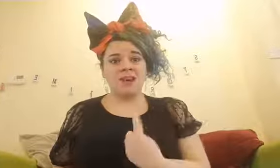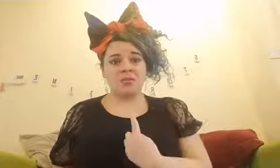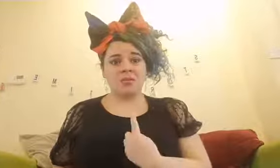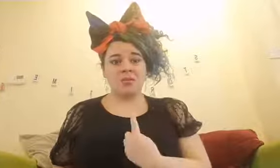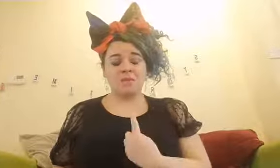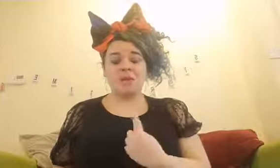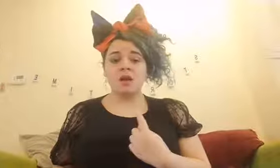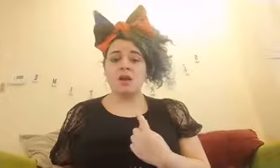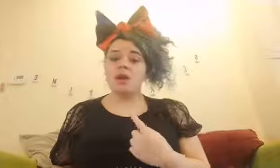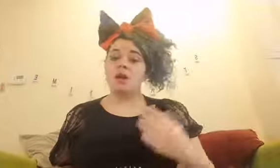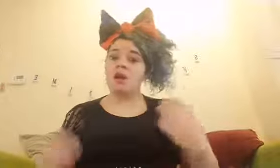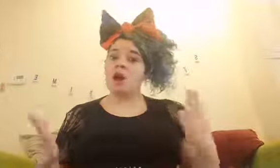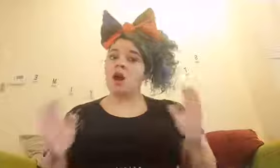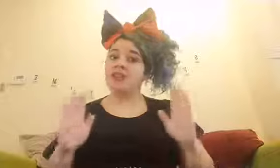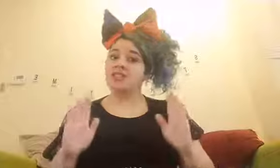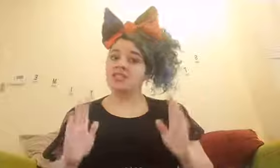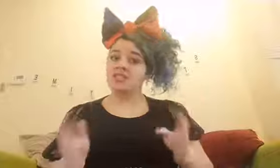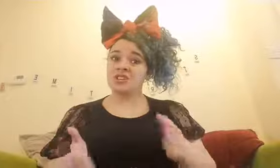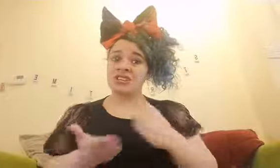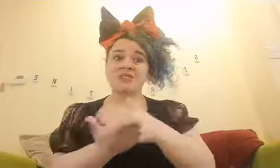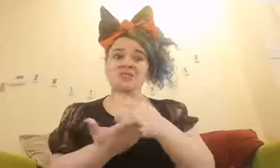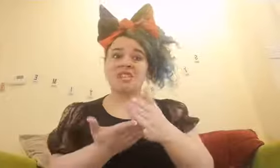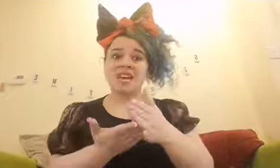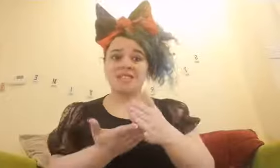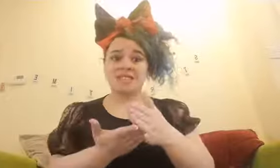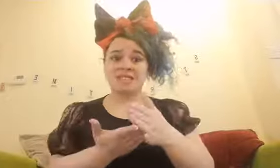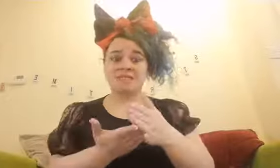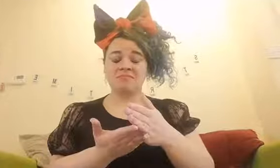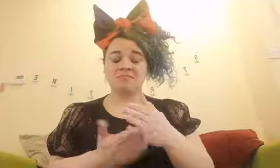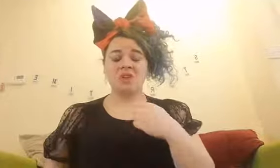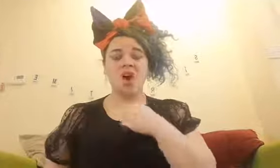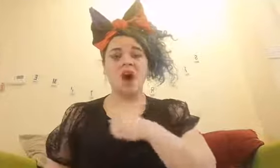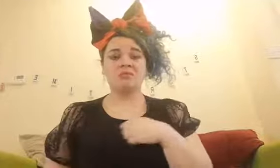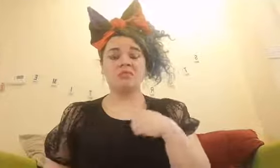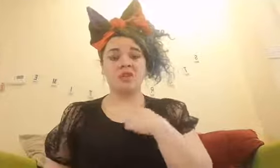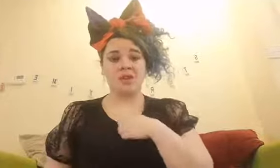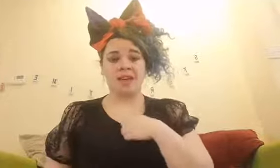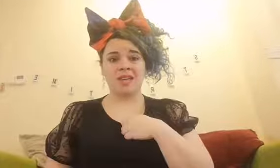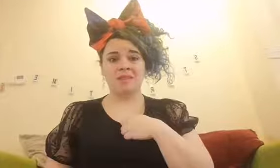myself. I should have shared it. I'm sorry."